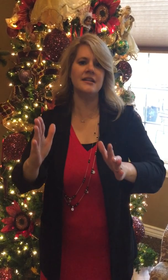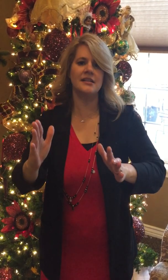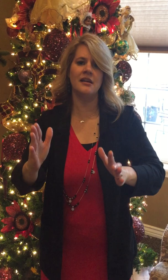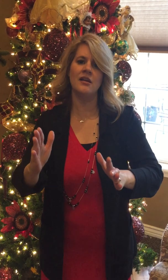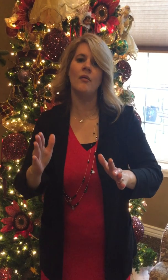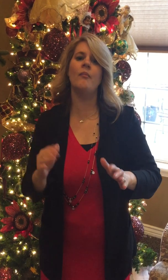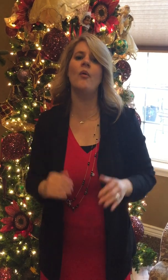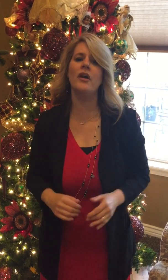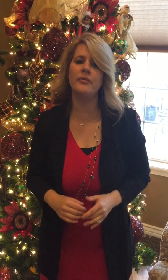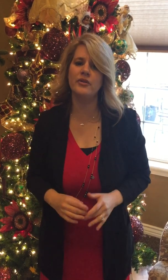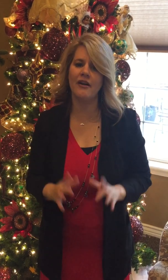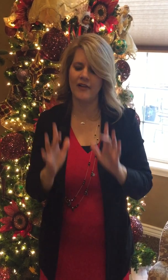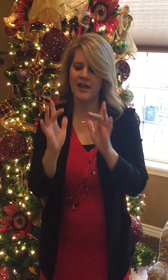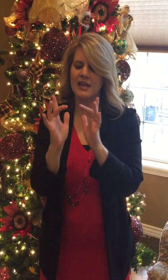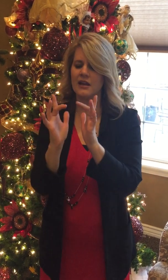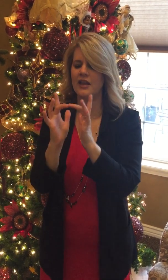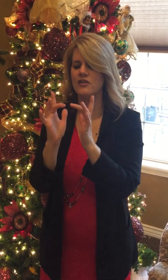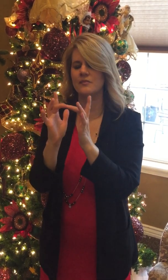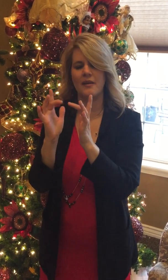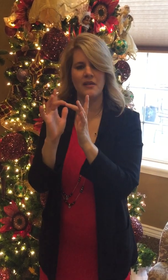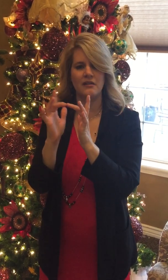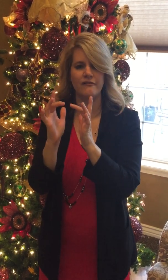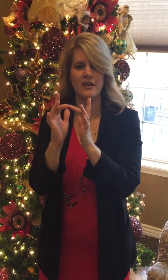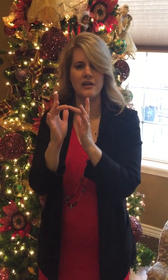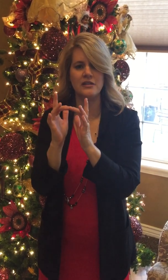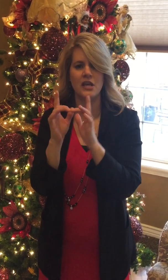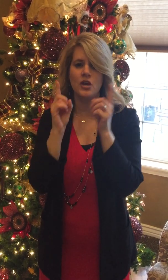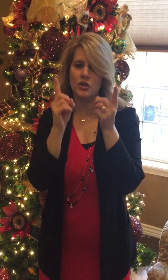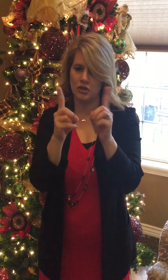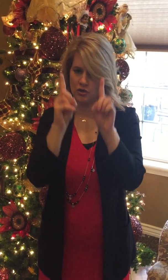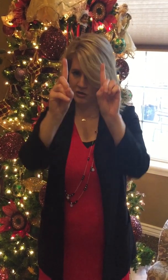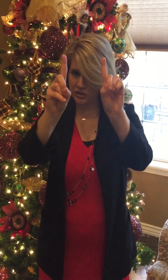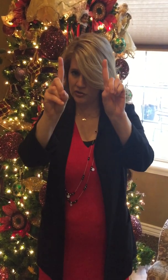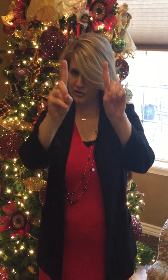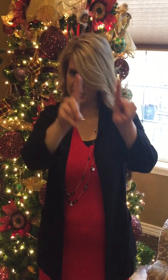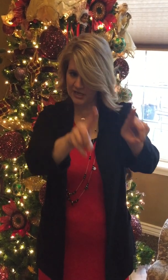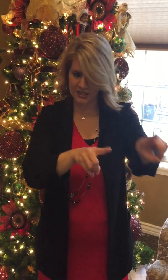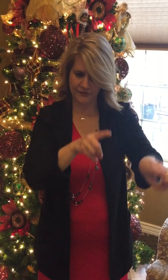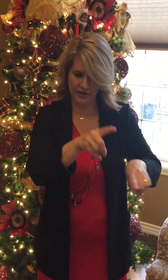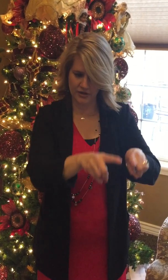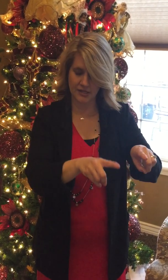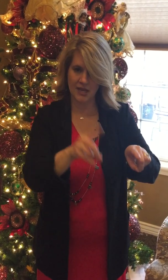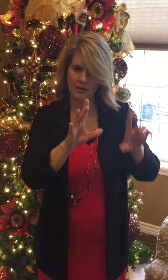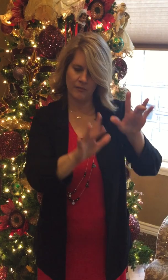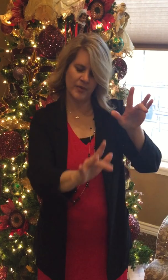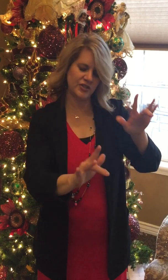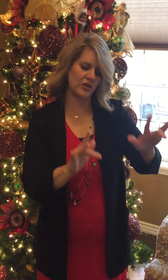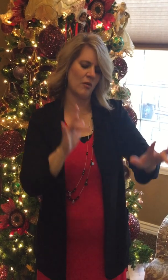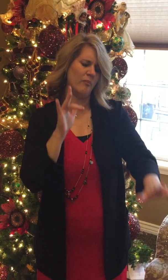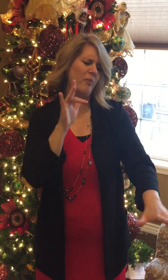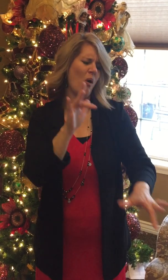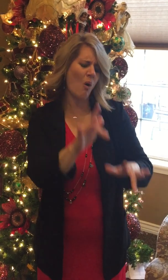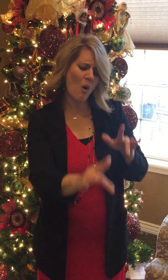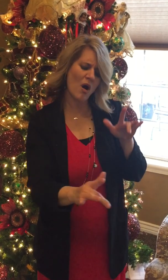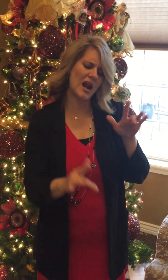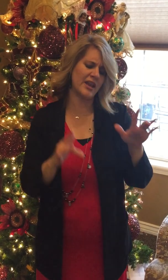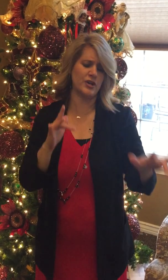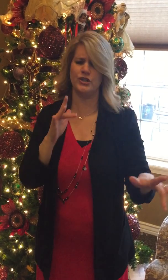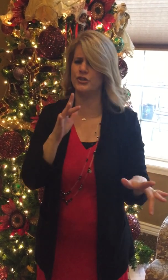let, poor Rudolph, again, I use my middle fingers. You can use your index fingers, but you go pour like you're